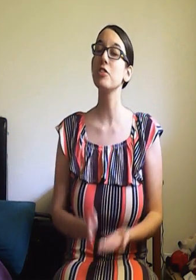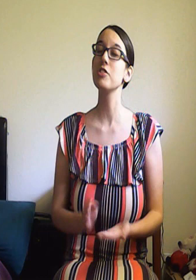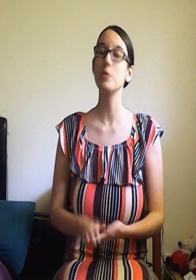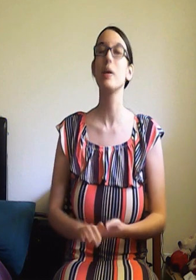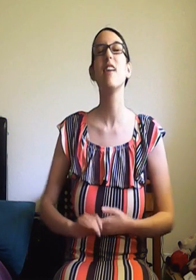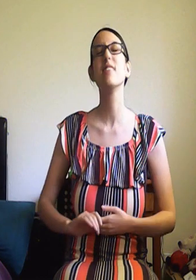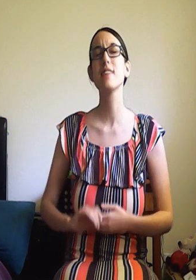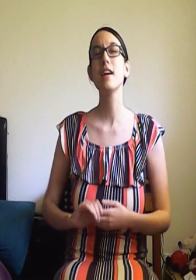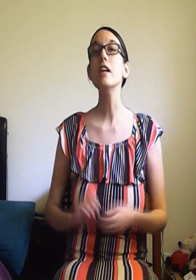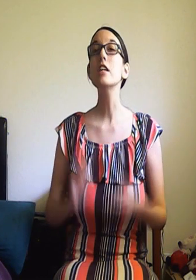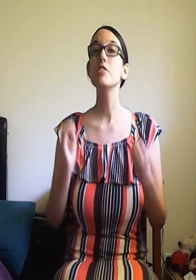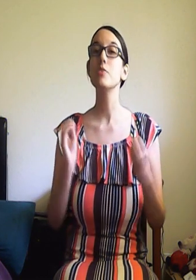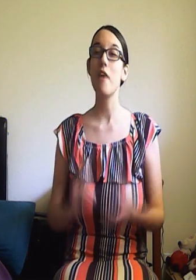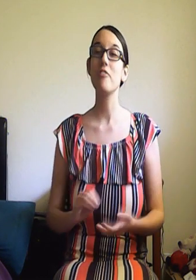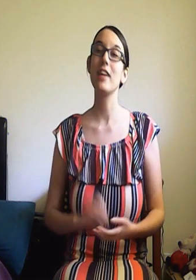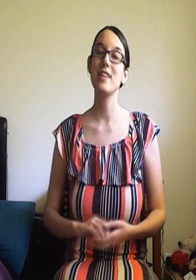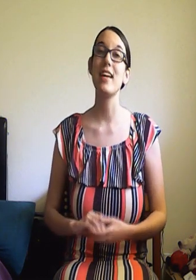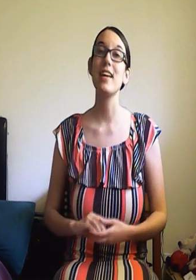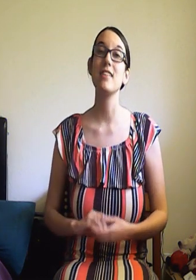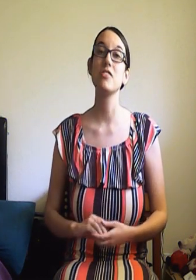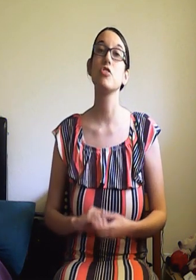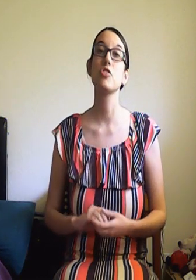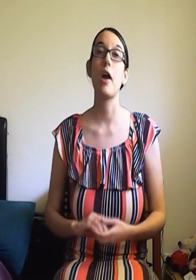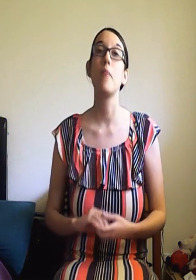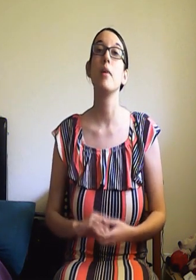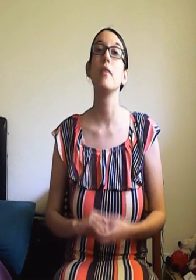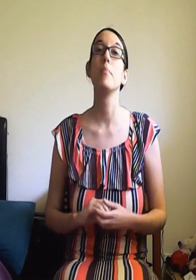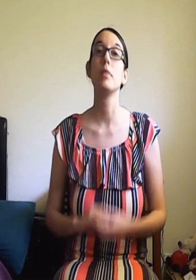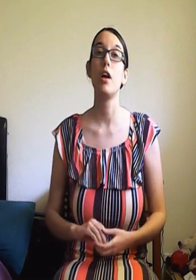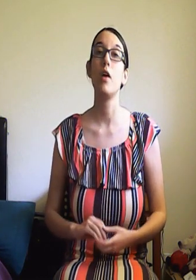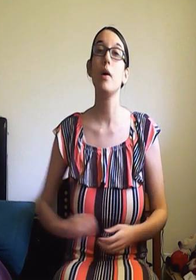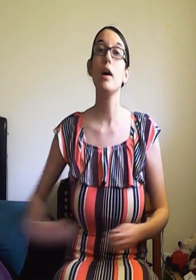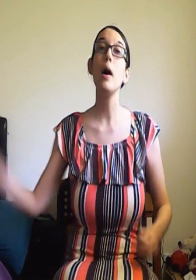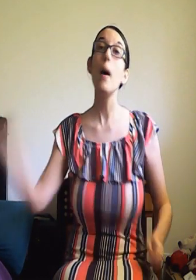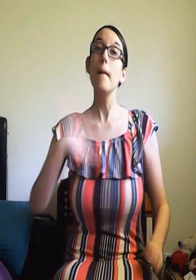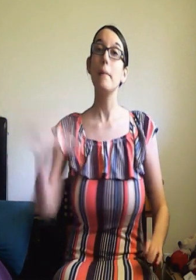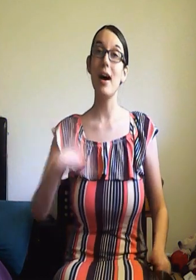to you guys. Do not forget to like and subscribe button below. Bye.